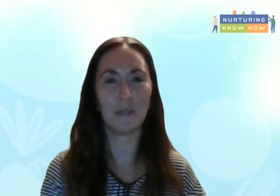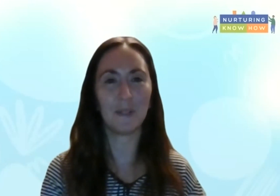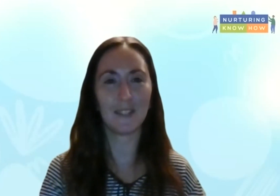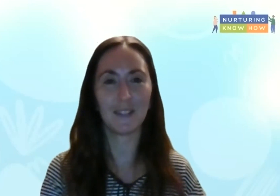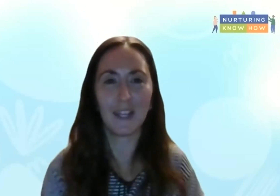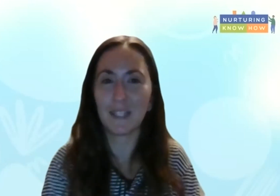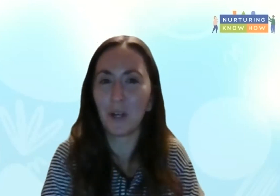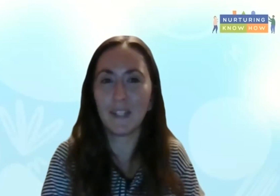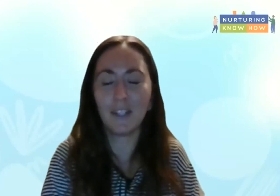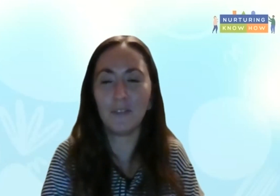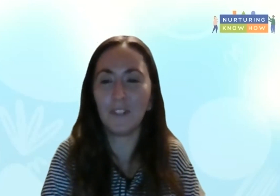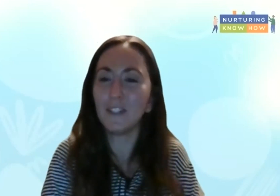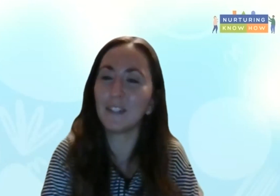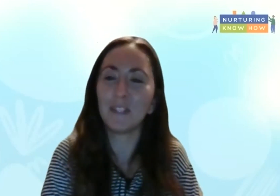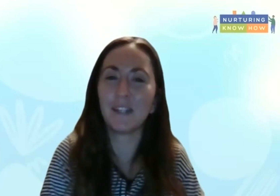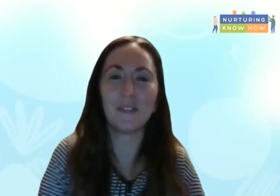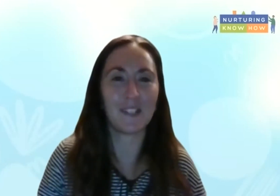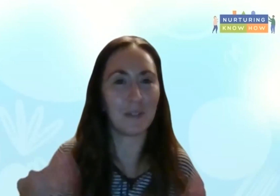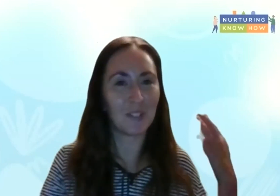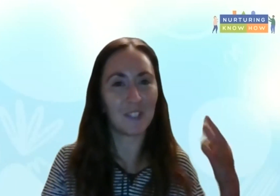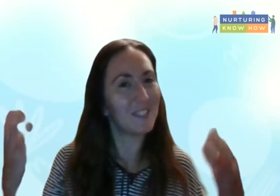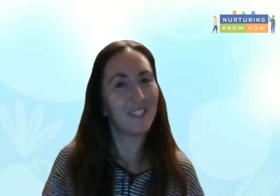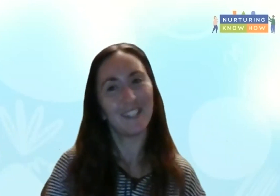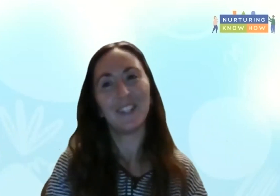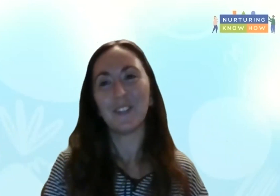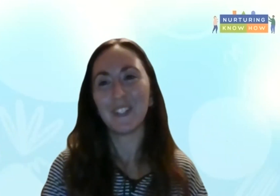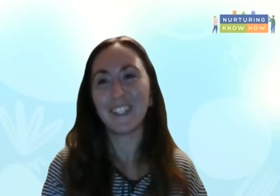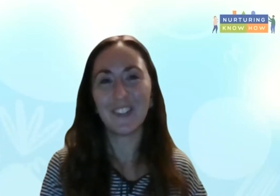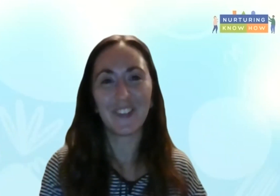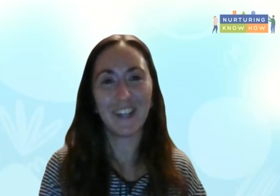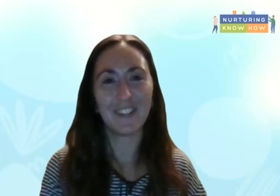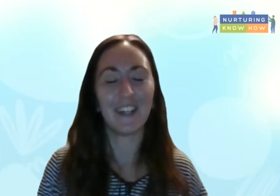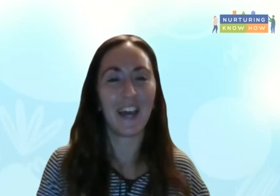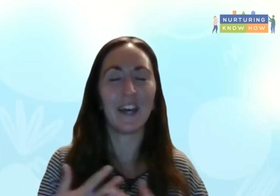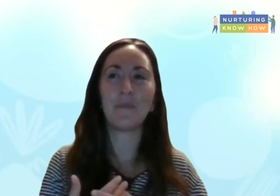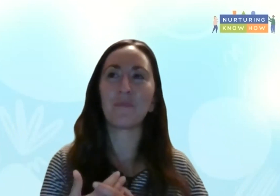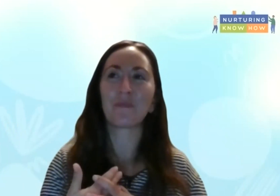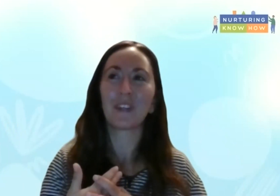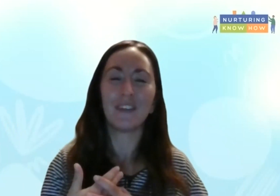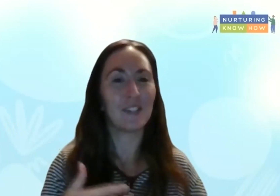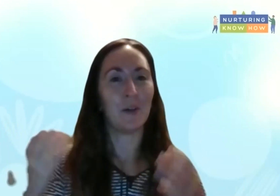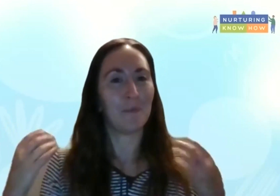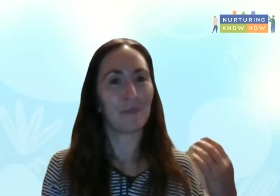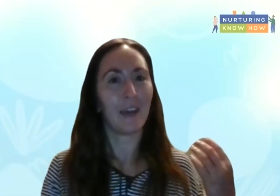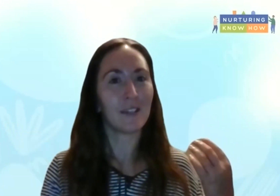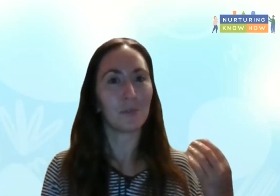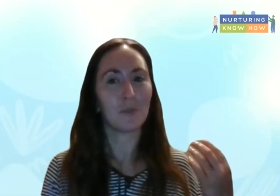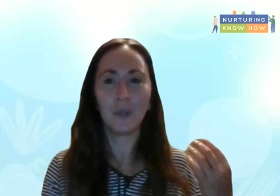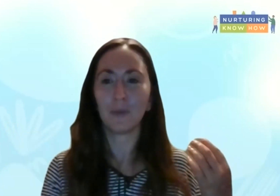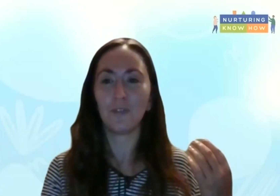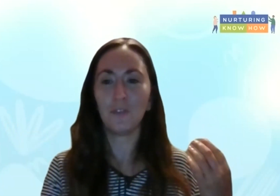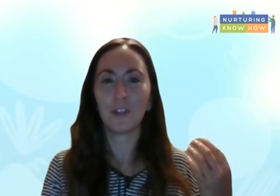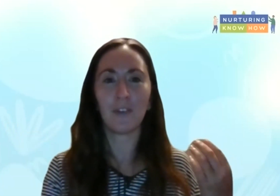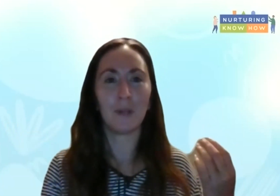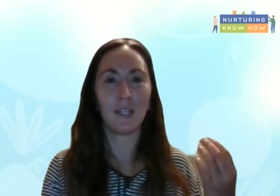Santa Barbara's a kind of small town feel sometimes, so I'm sure we'll see you around. So I guess a